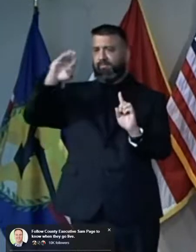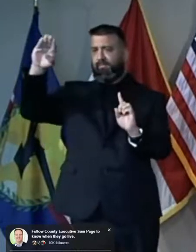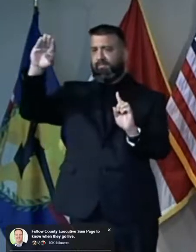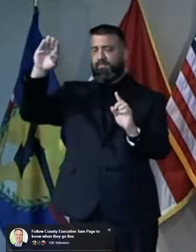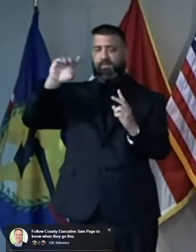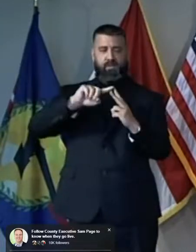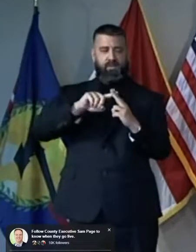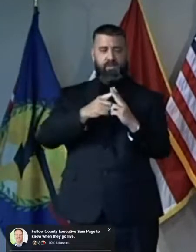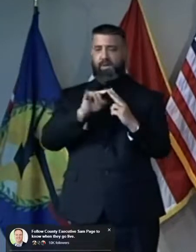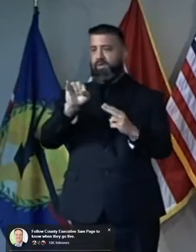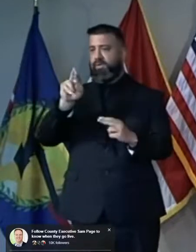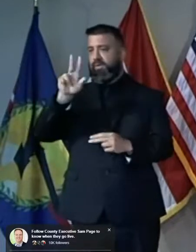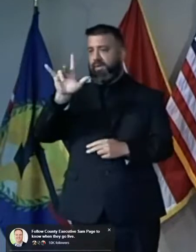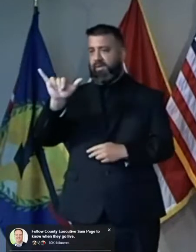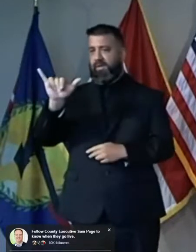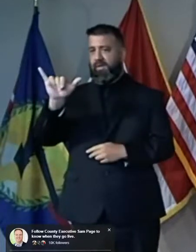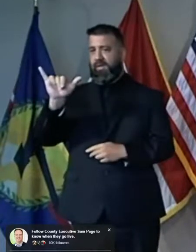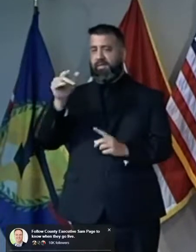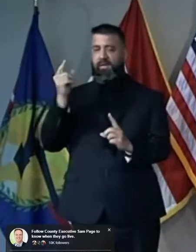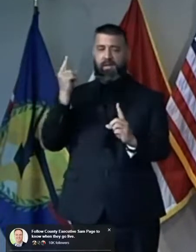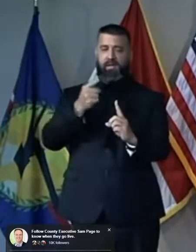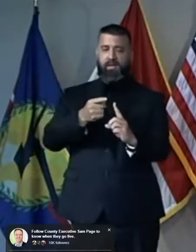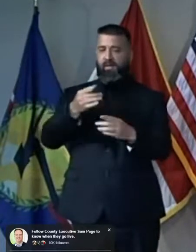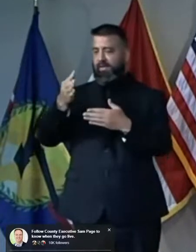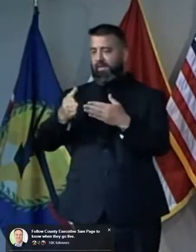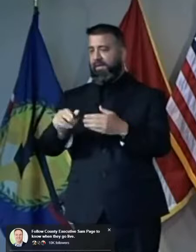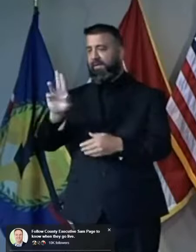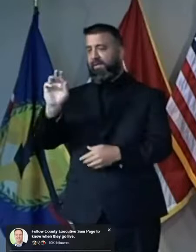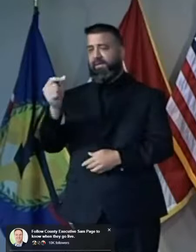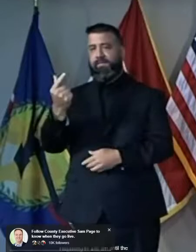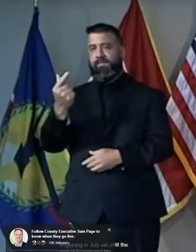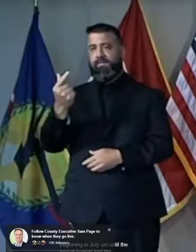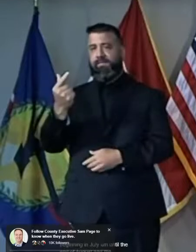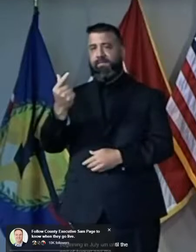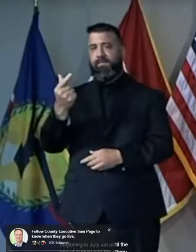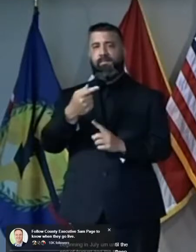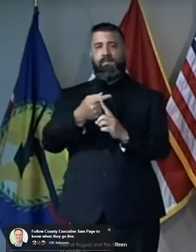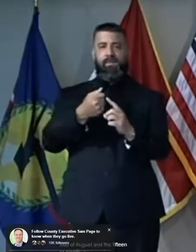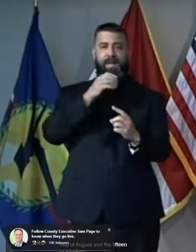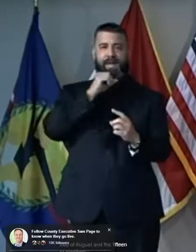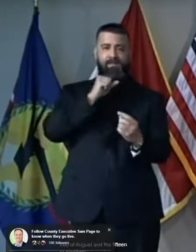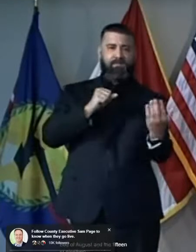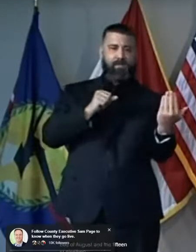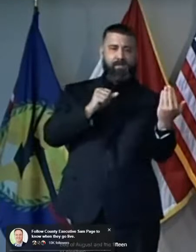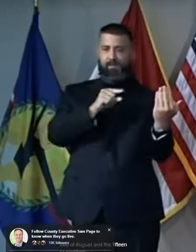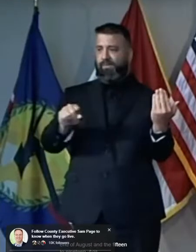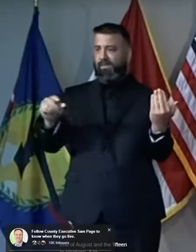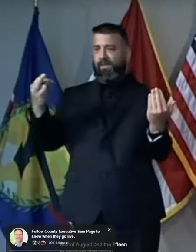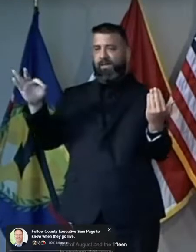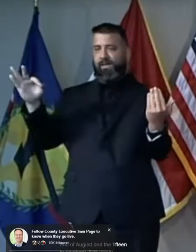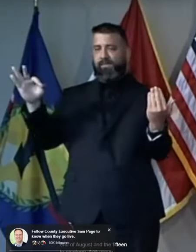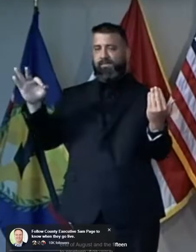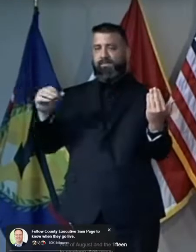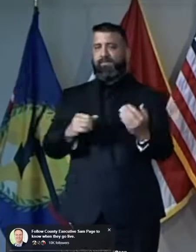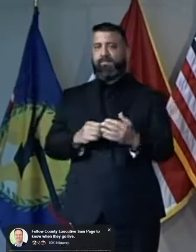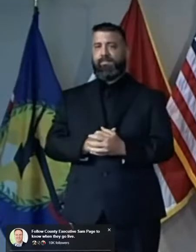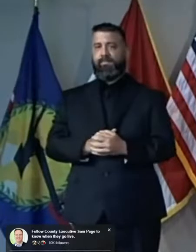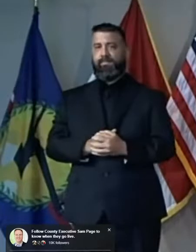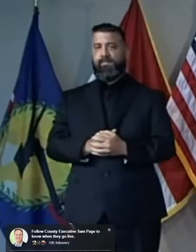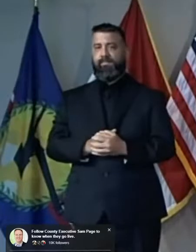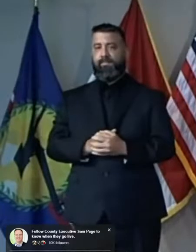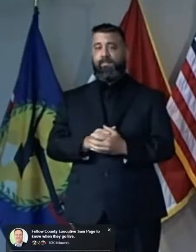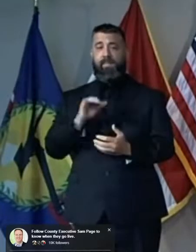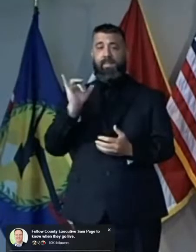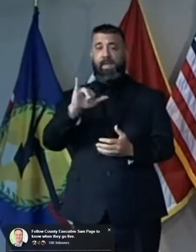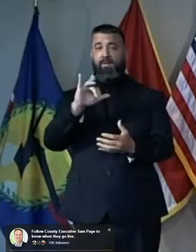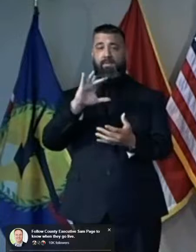in July until the end of August in the 15 to 19-year-old age group. And this is